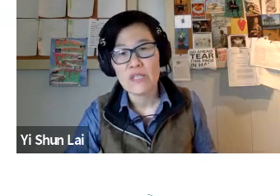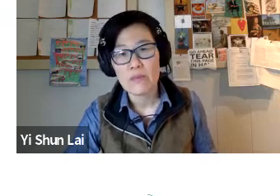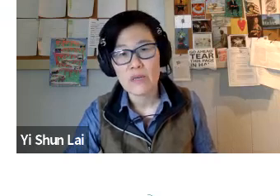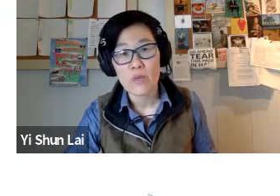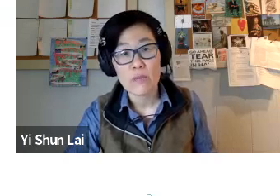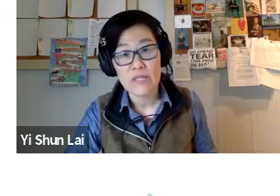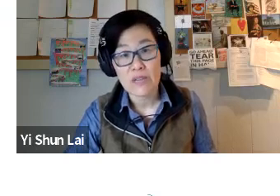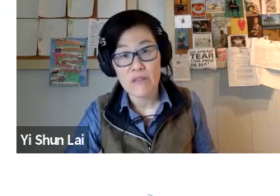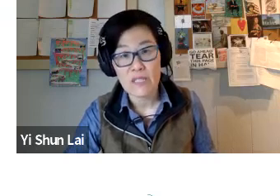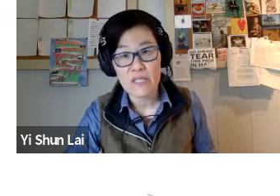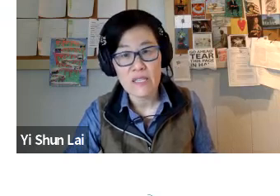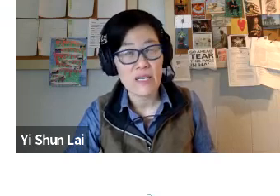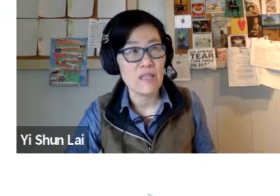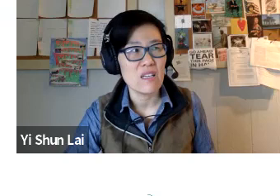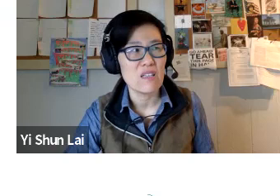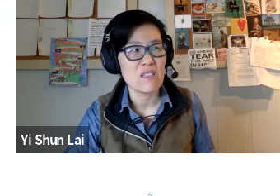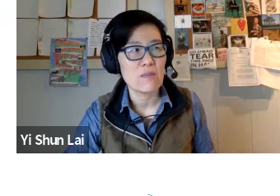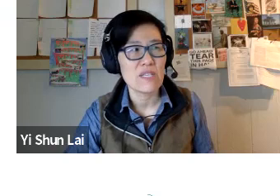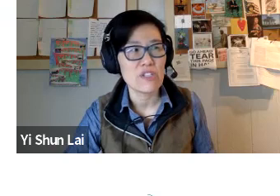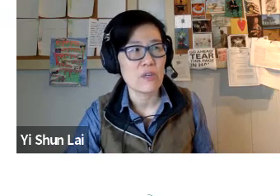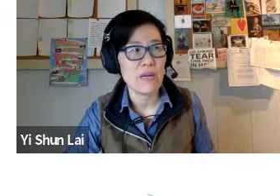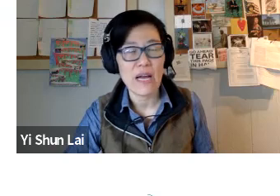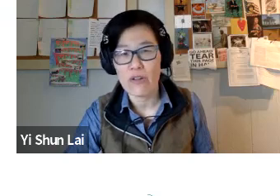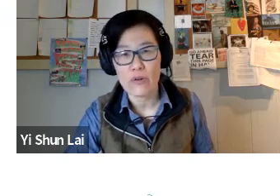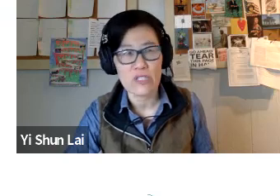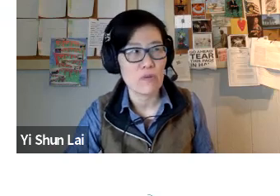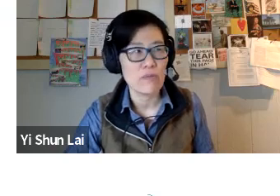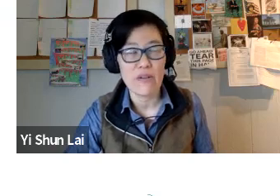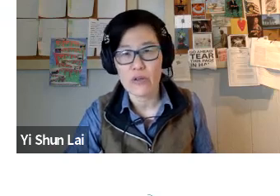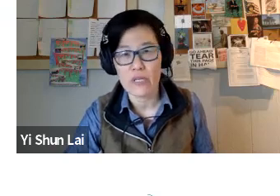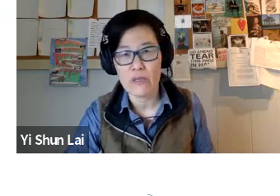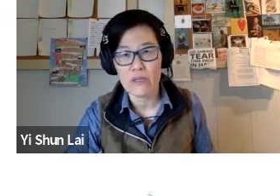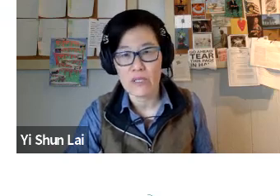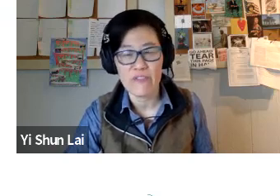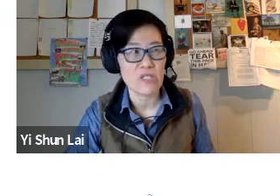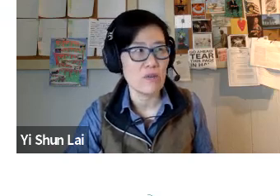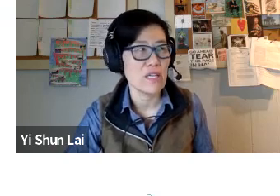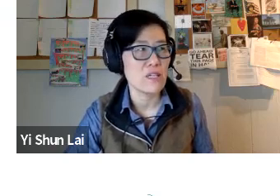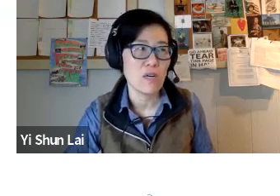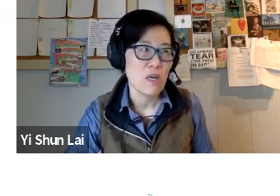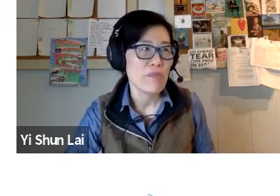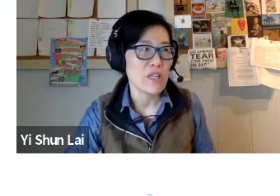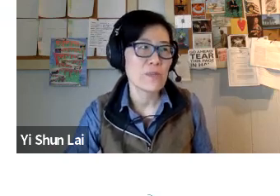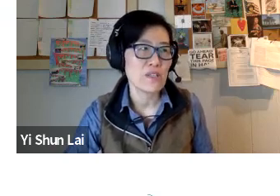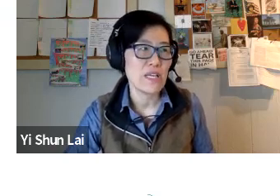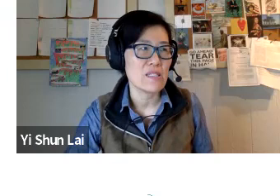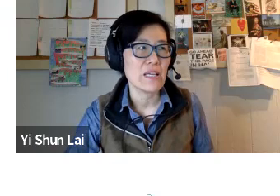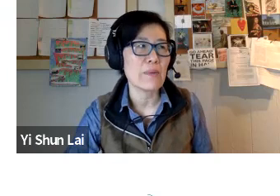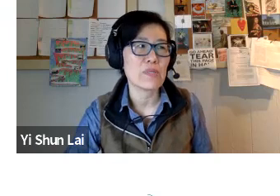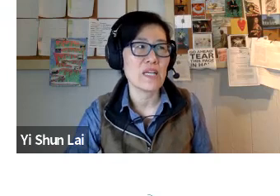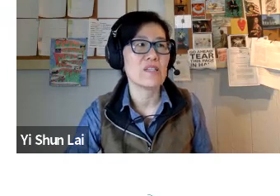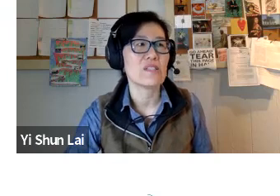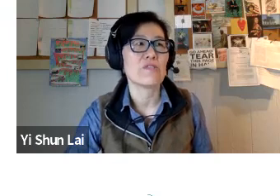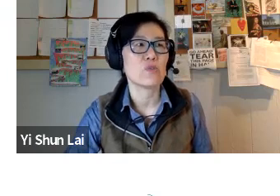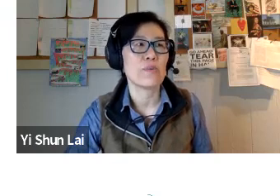their basic conflict is, and some teaser about how they're going to fix it. Okay, so in this particular case,